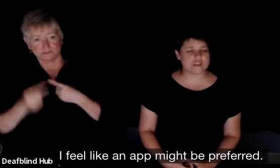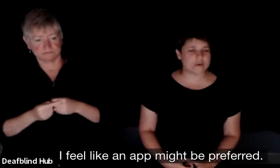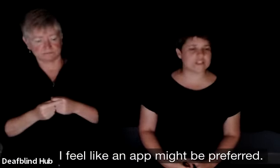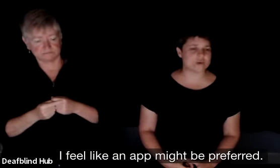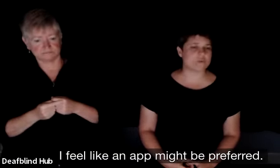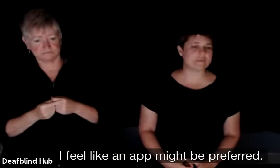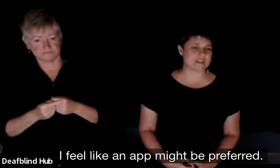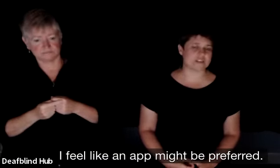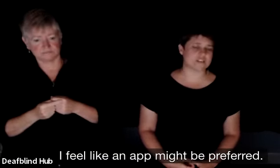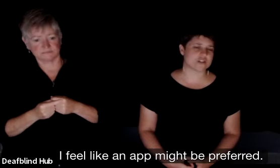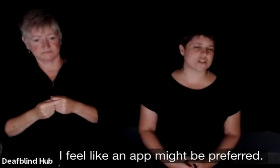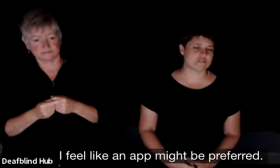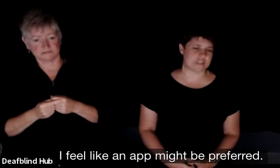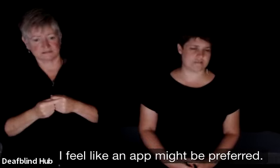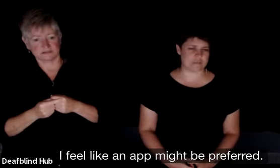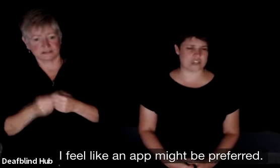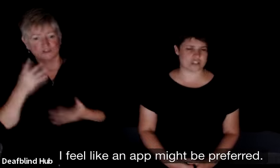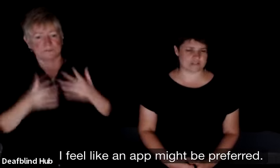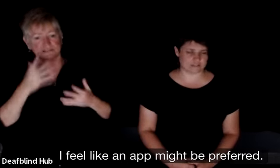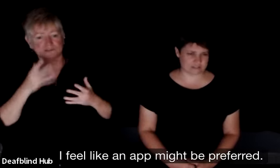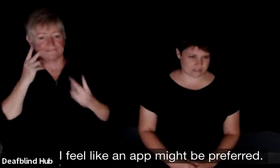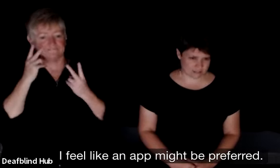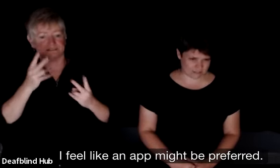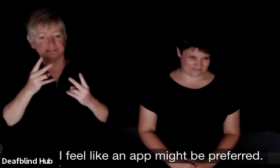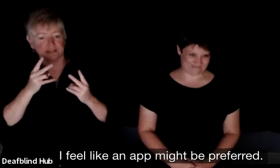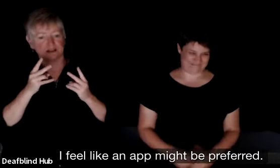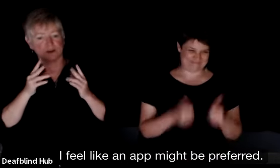rather than going to a website and searching for the information.